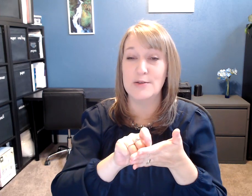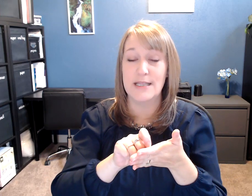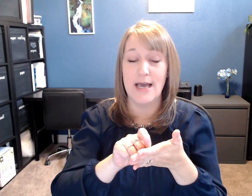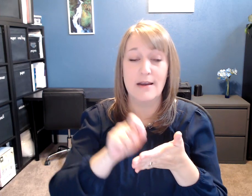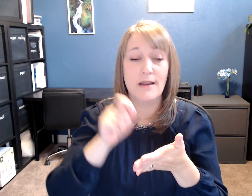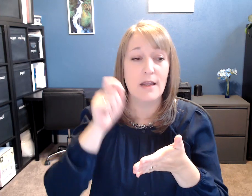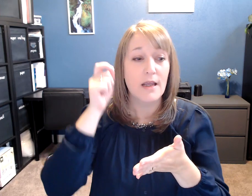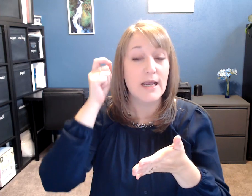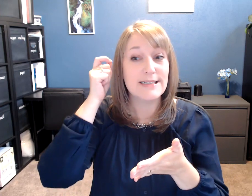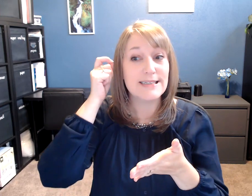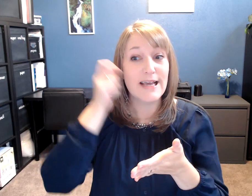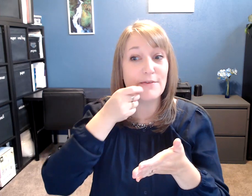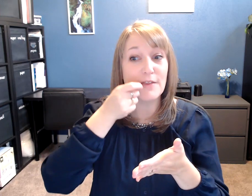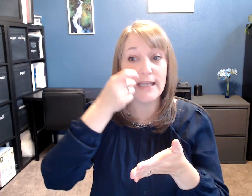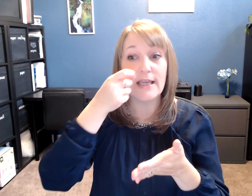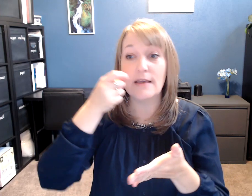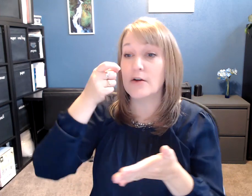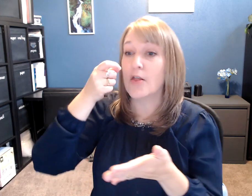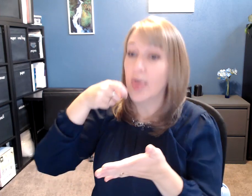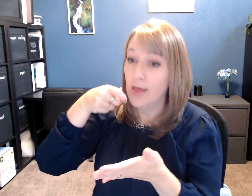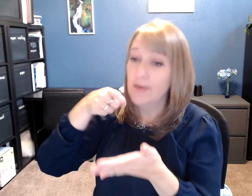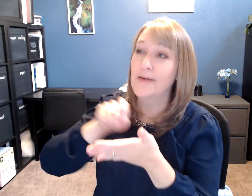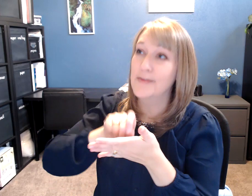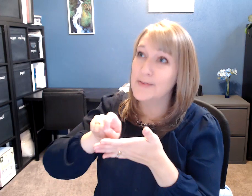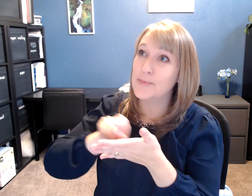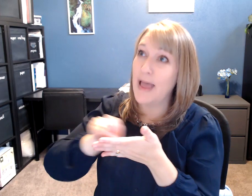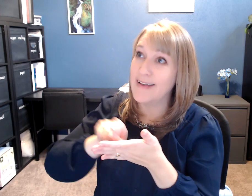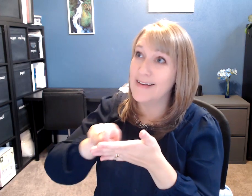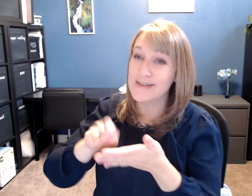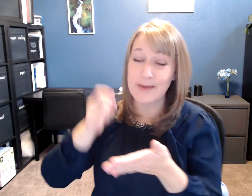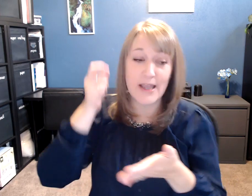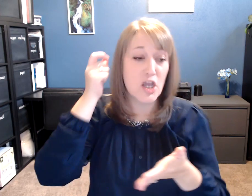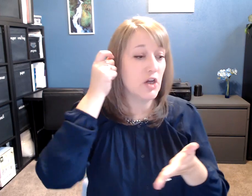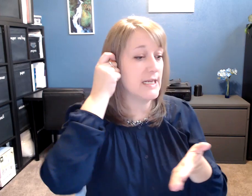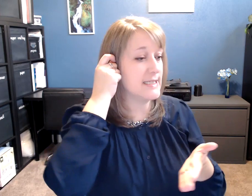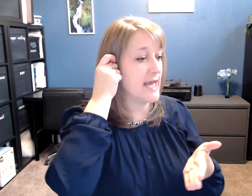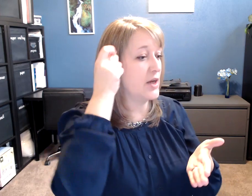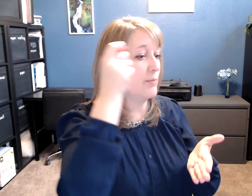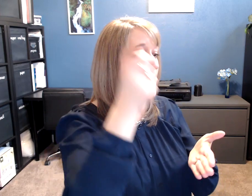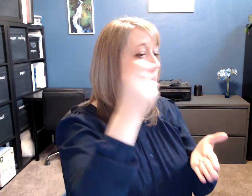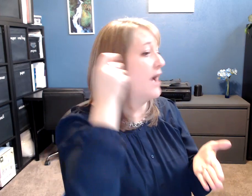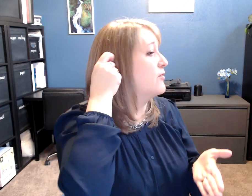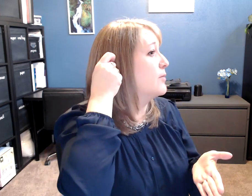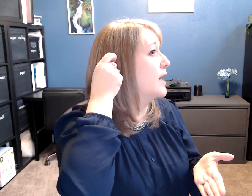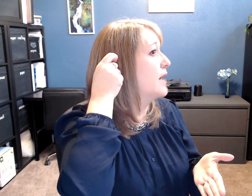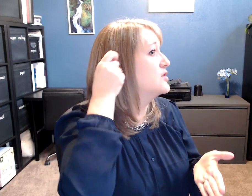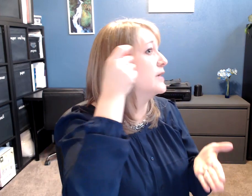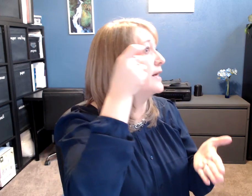to that. Instead of licking your pen this way, you're going to take your pen out from behind your